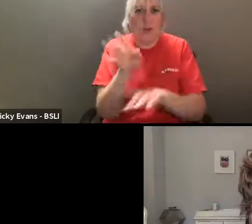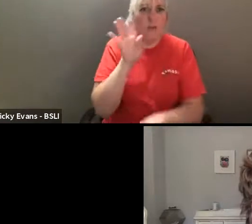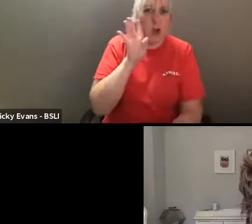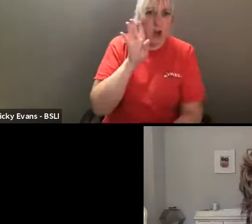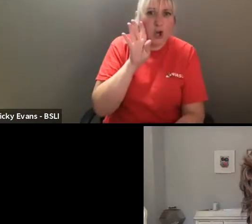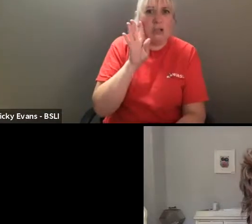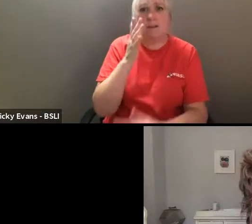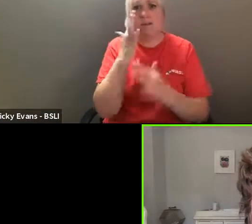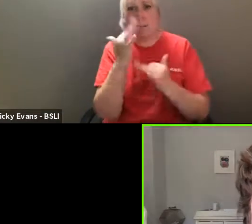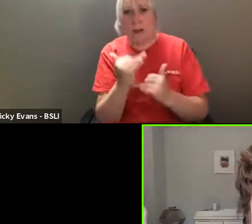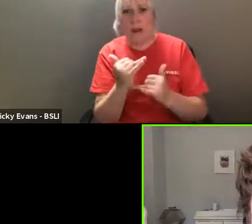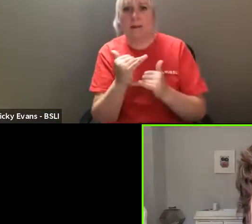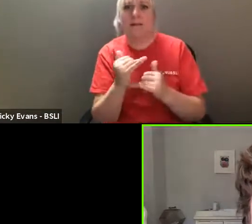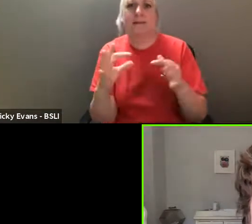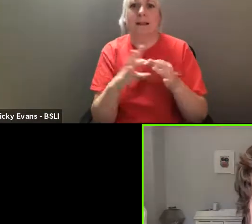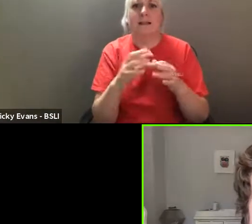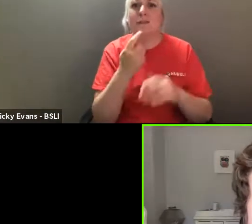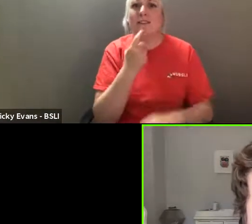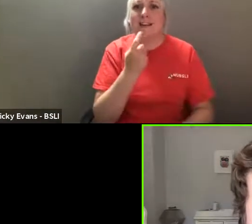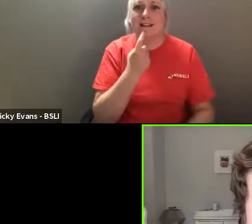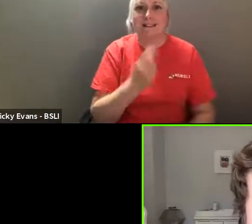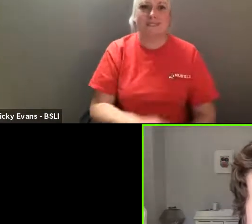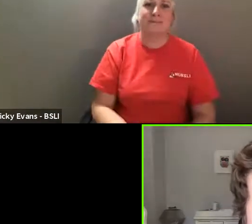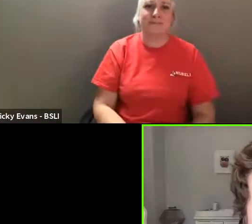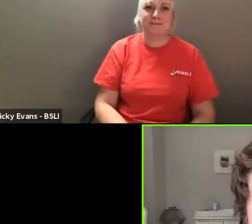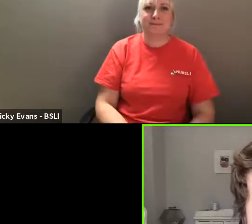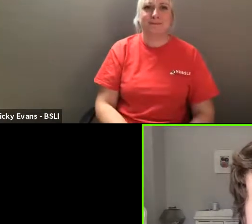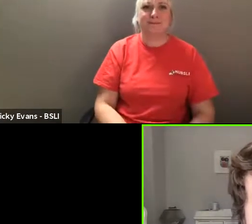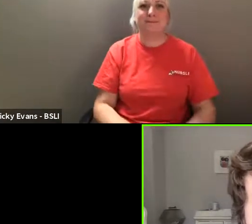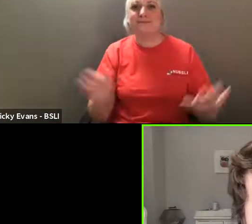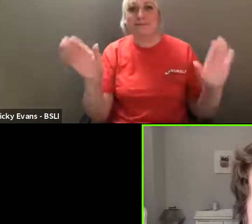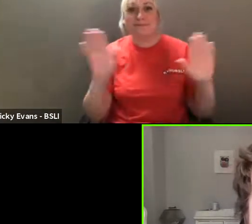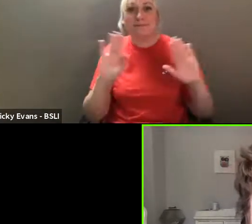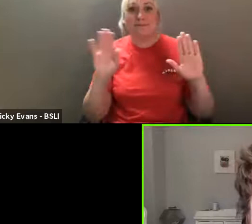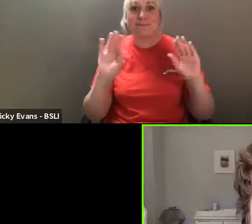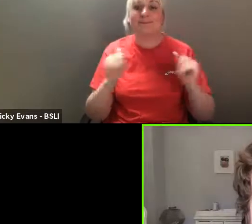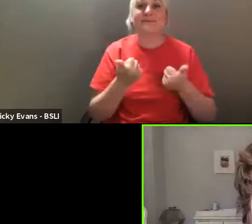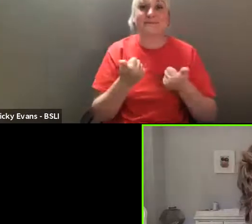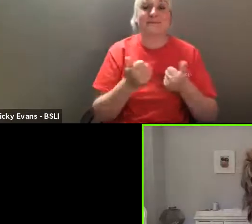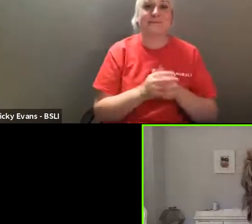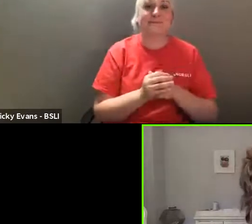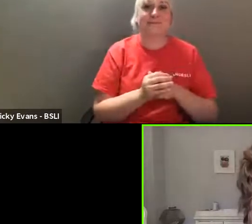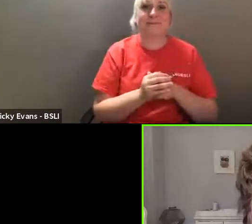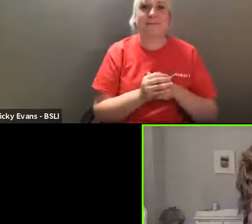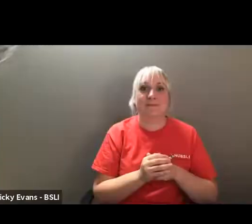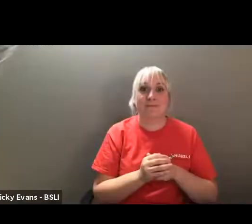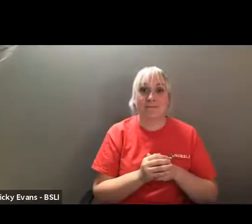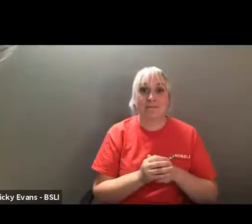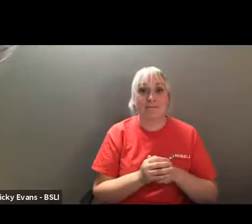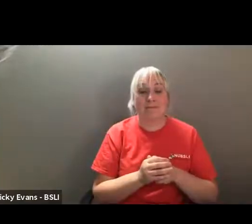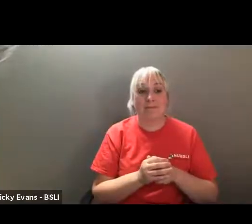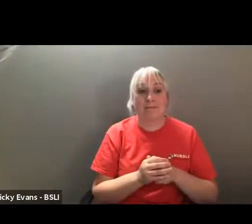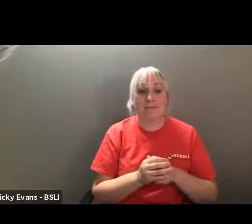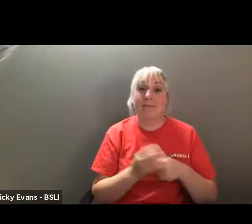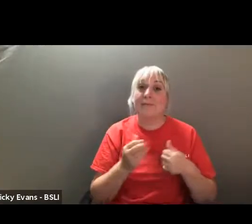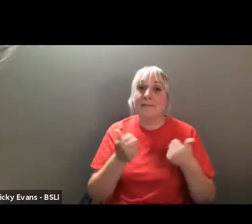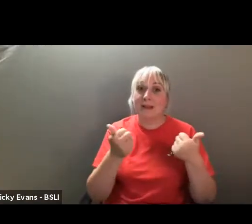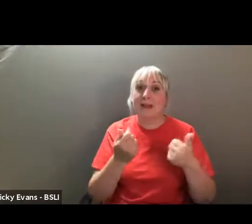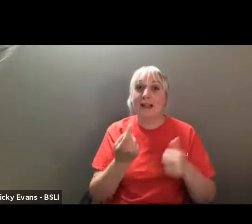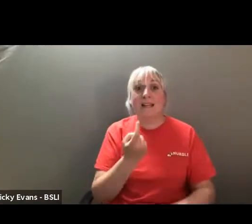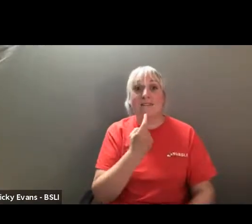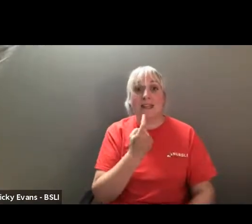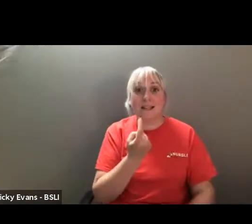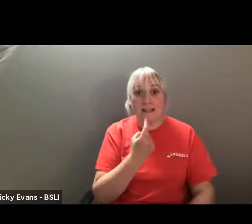hello. Hi. Hi, thank you. Yeah, so in Finland, the